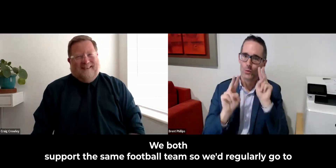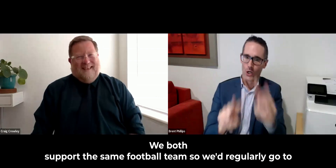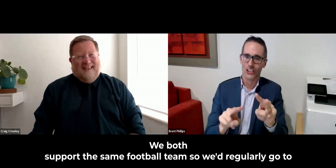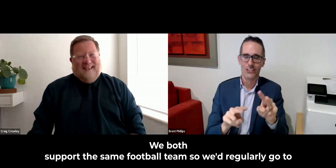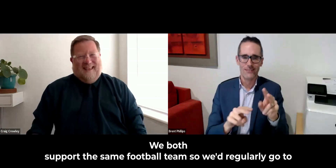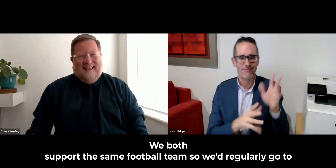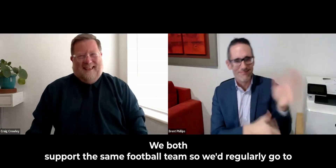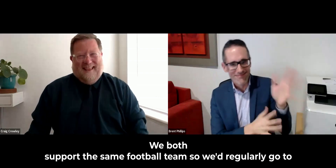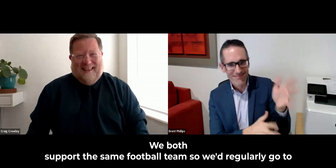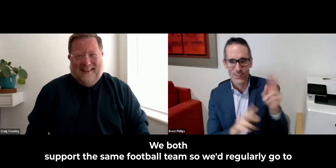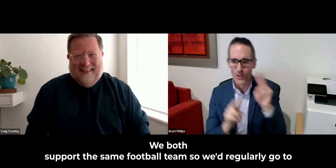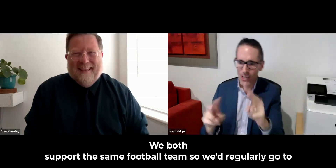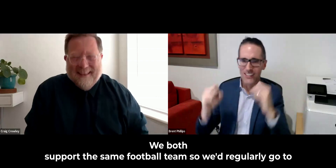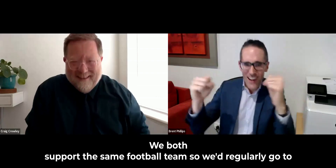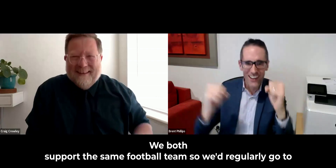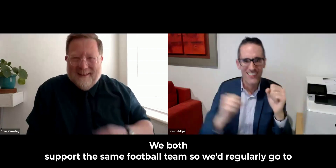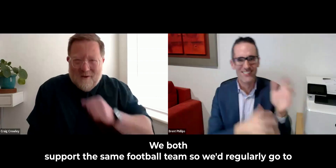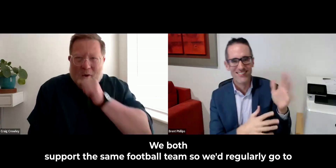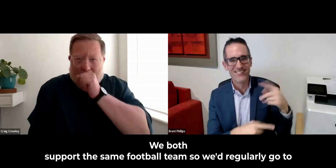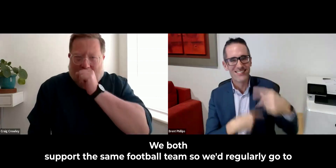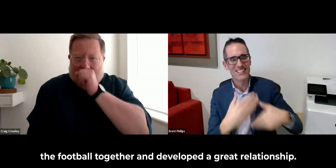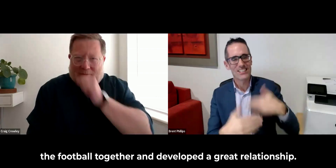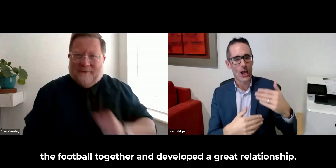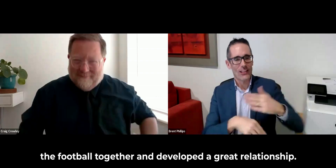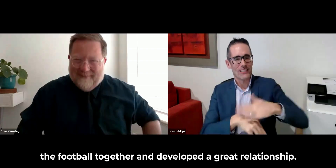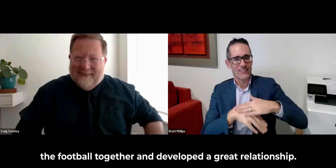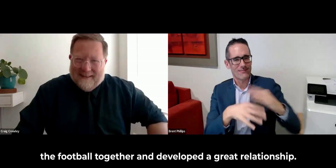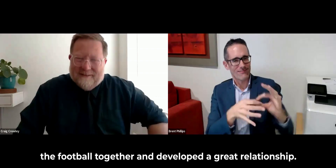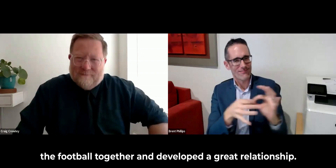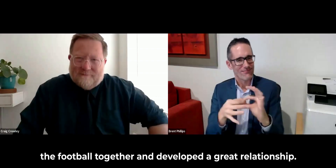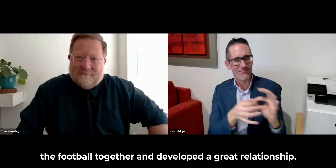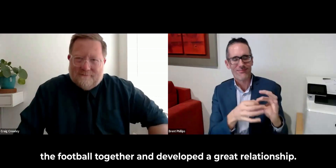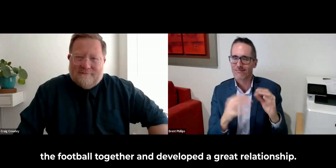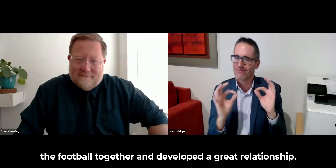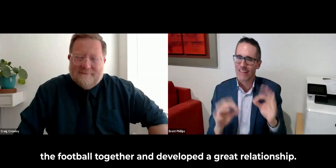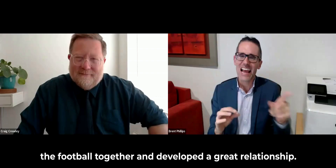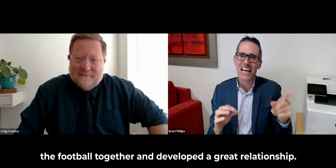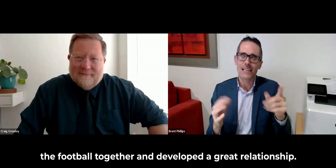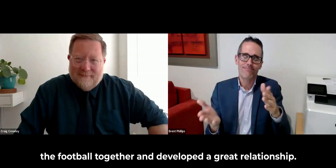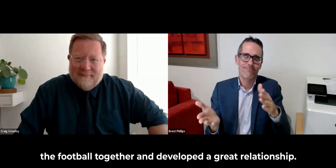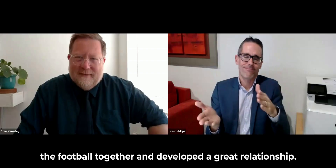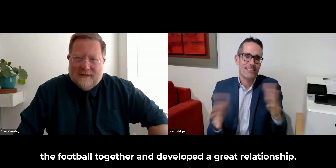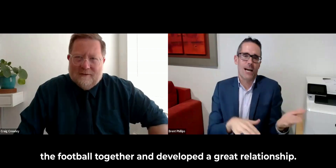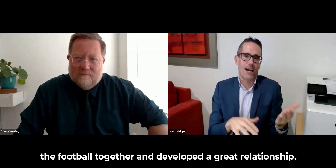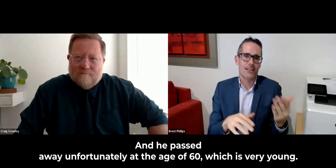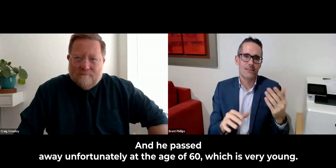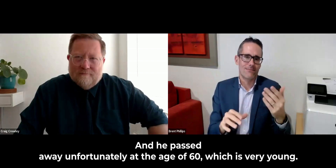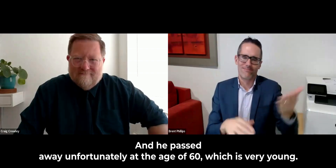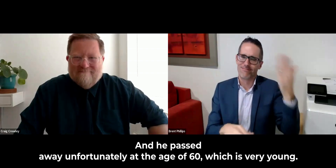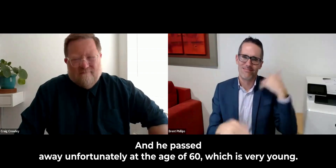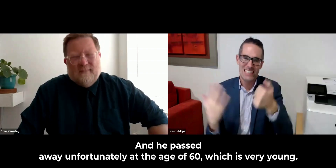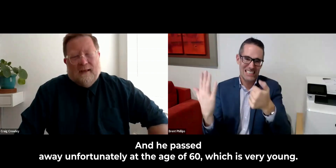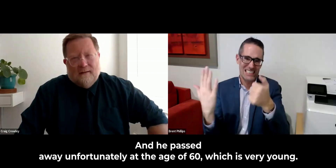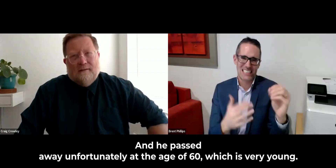same football team, so we regularly go to the football together and developed a great relationship. And he passed